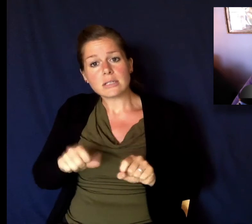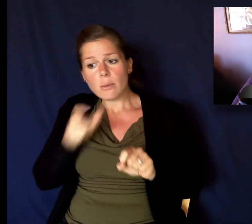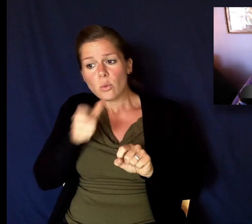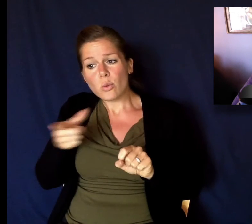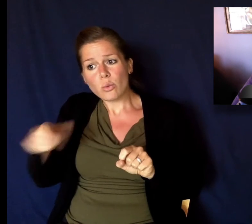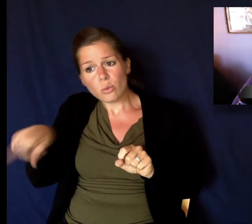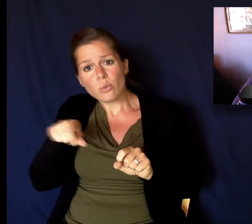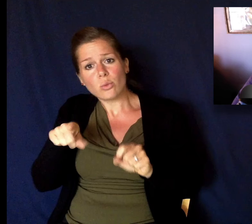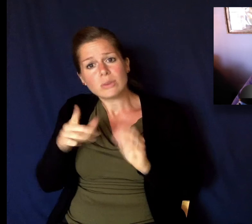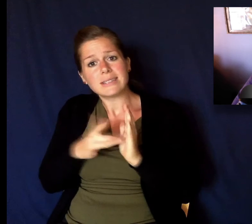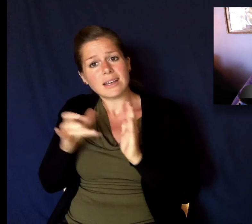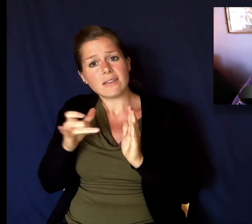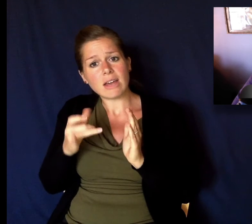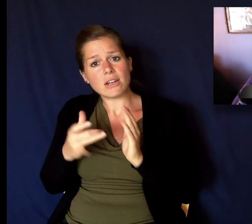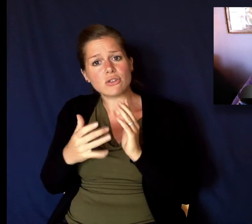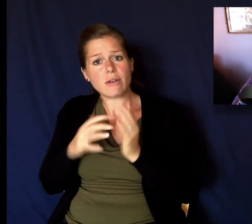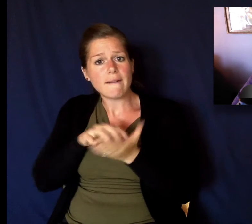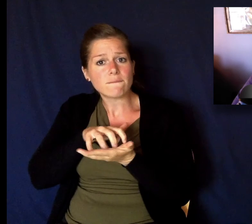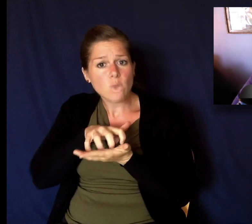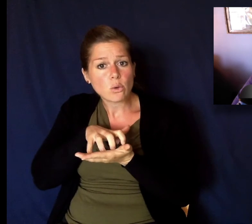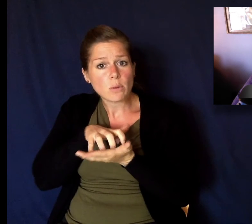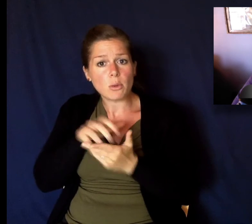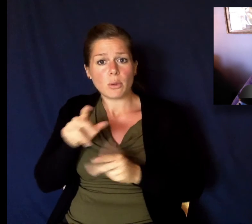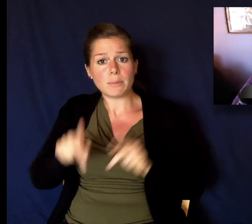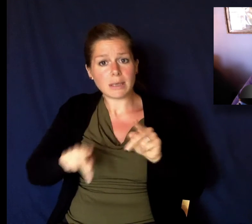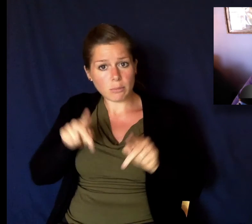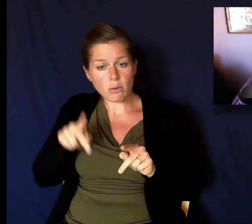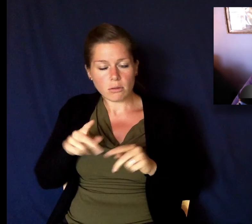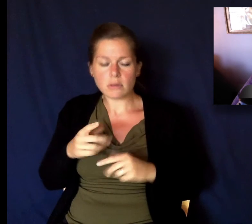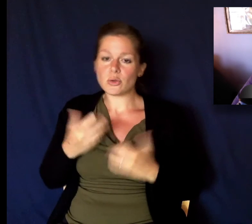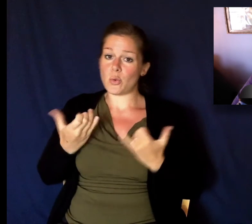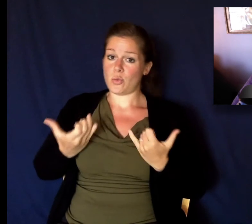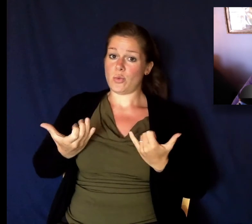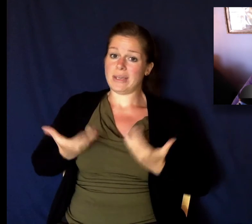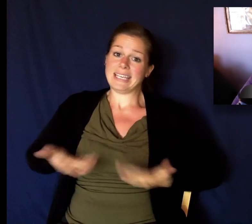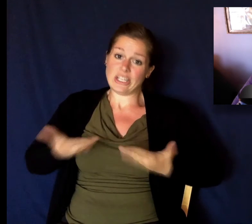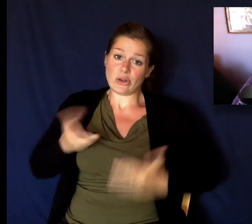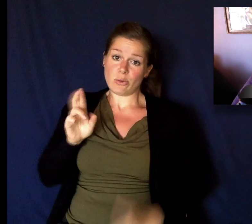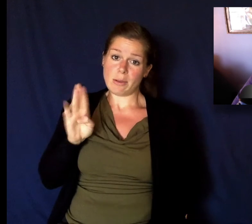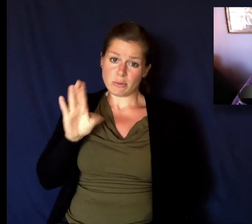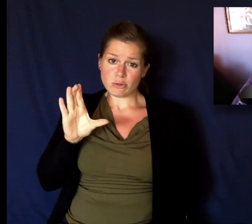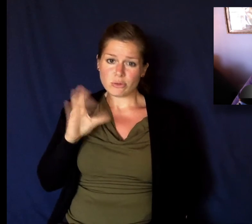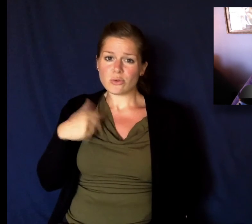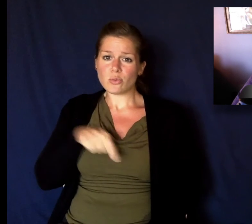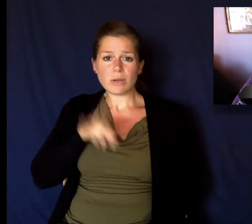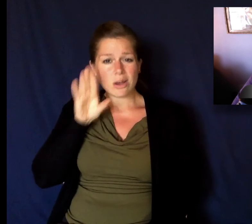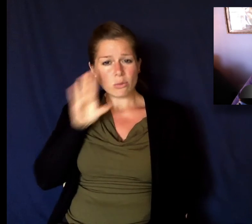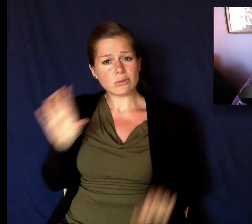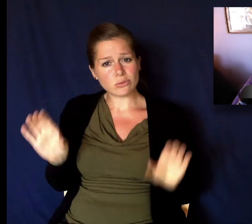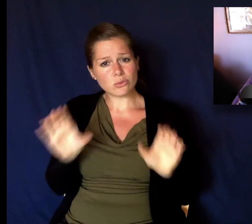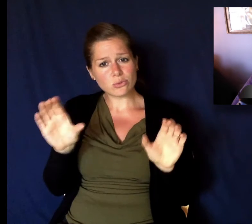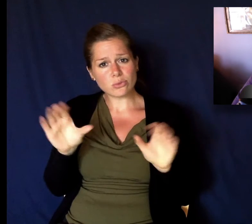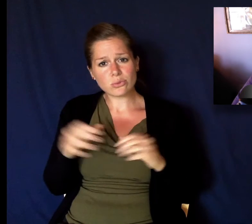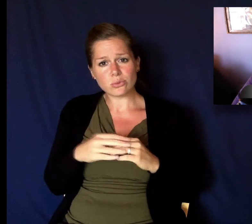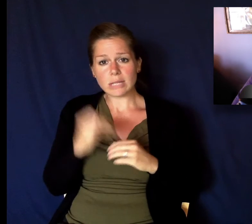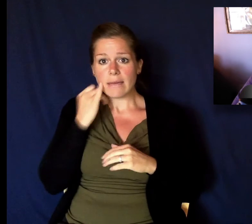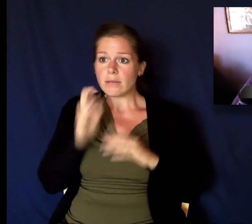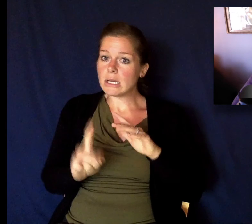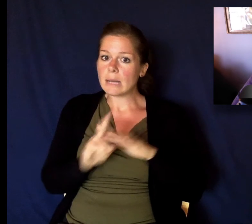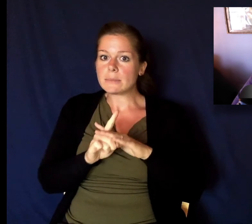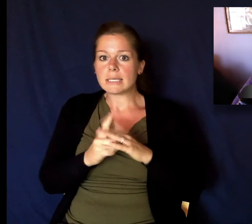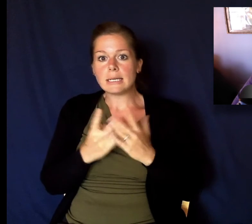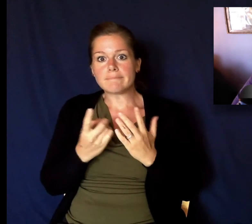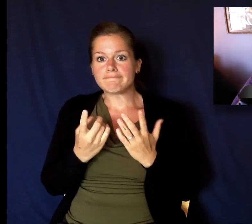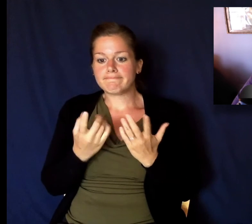any religious system that is taking advantage of the vulnerable. And that's what we will continue to do here at Redeemer Bible Church.